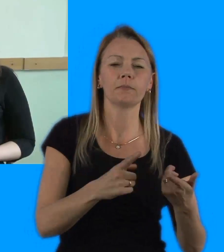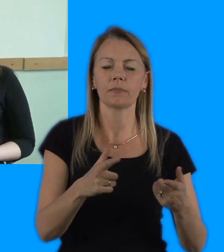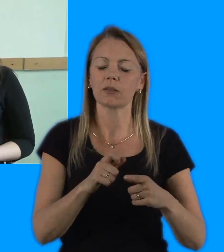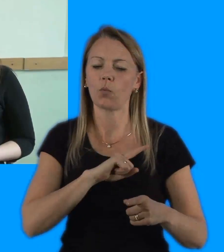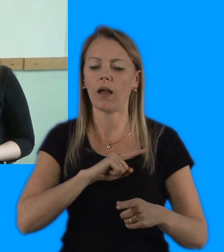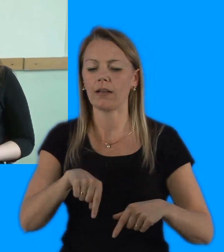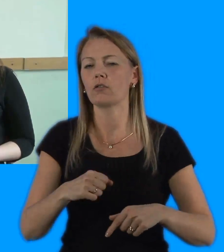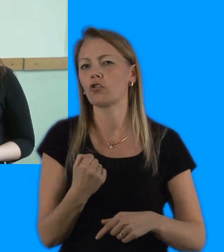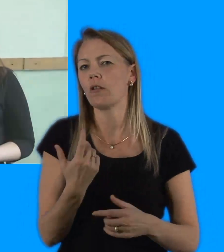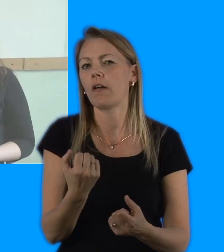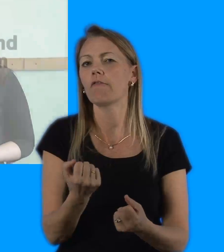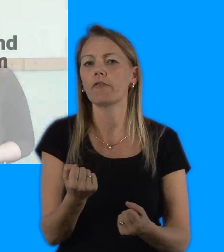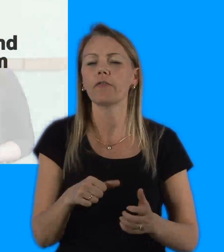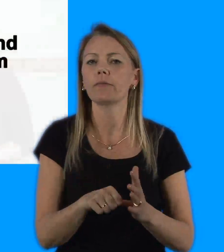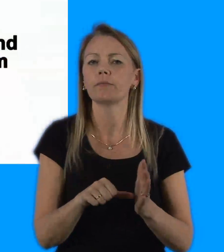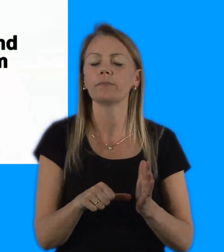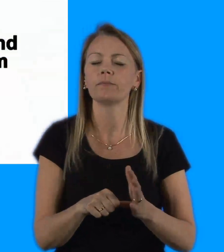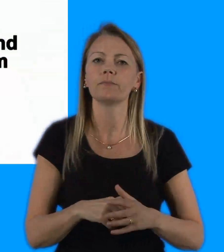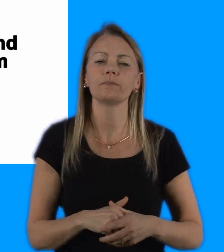Scotland particularly interesting.